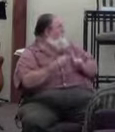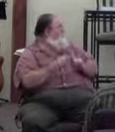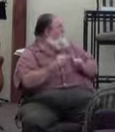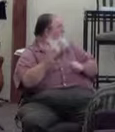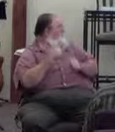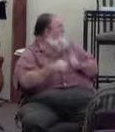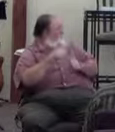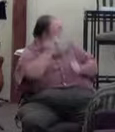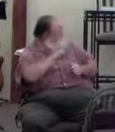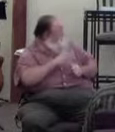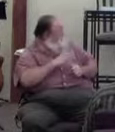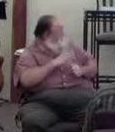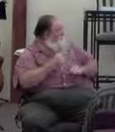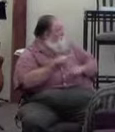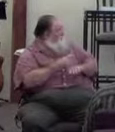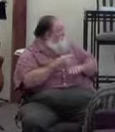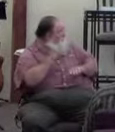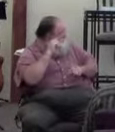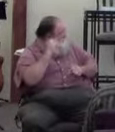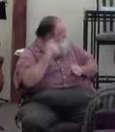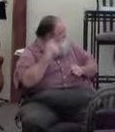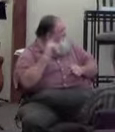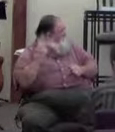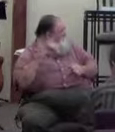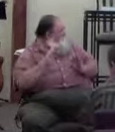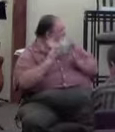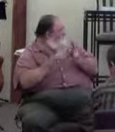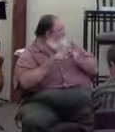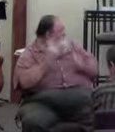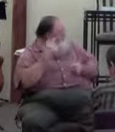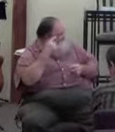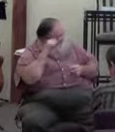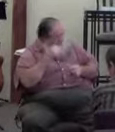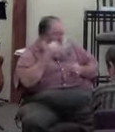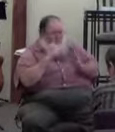his family, one for each household.